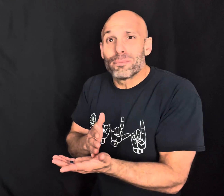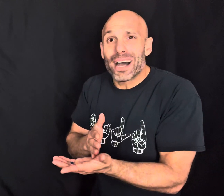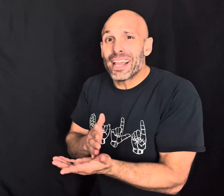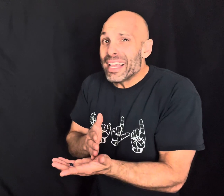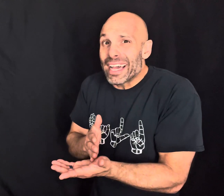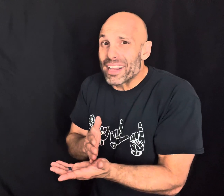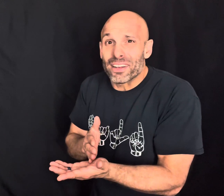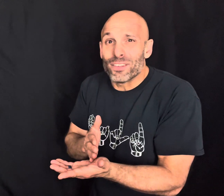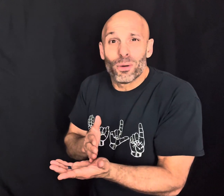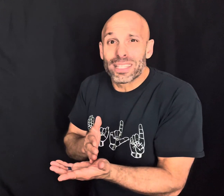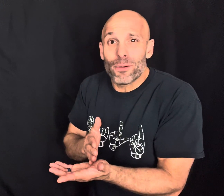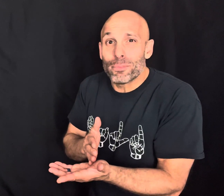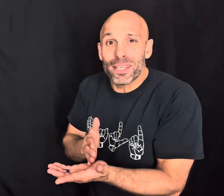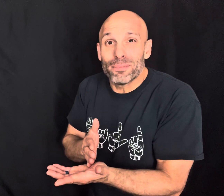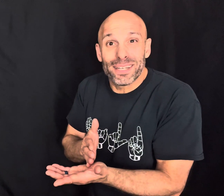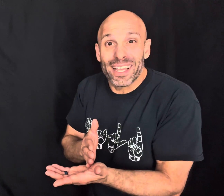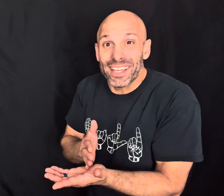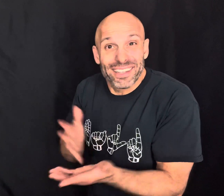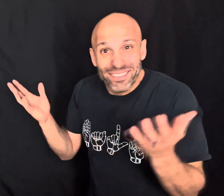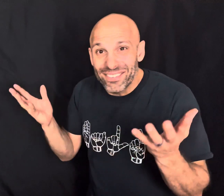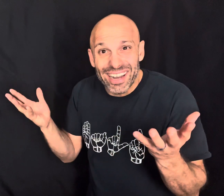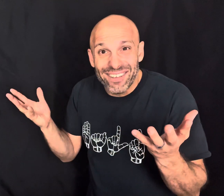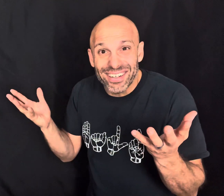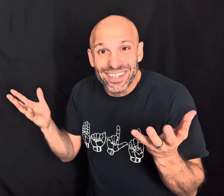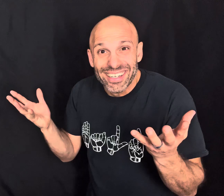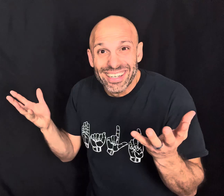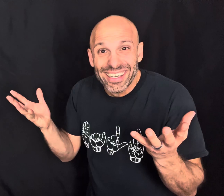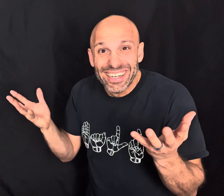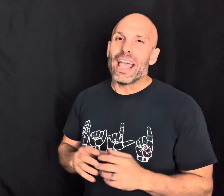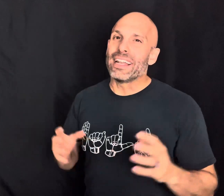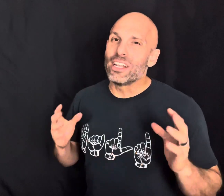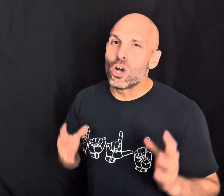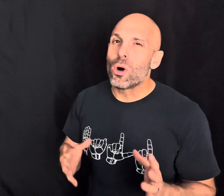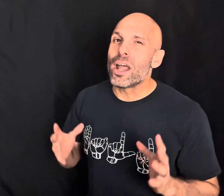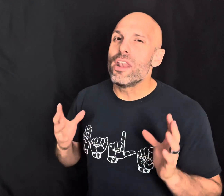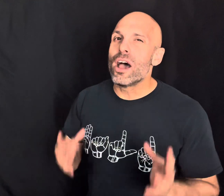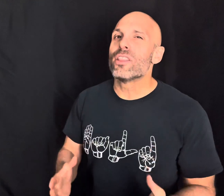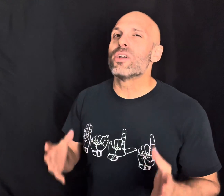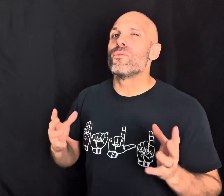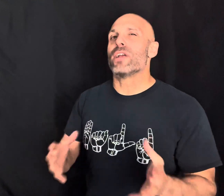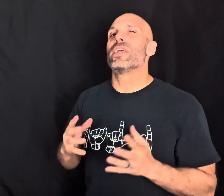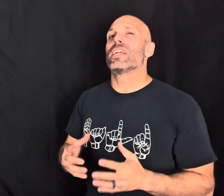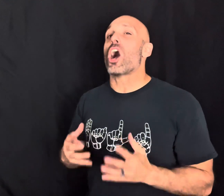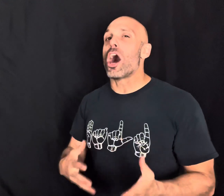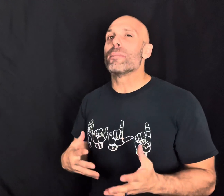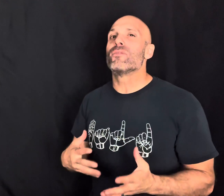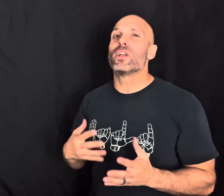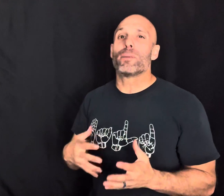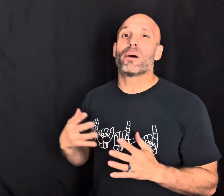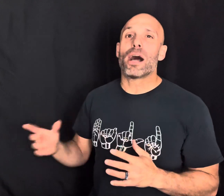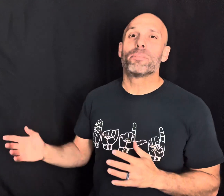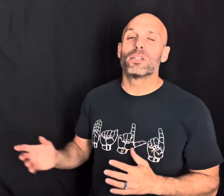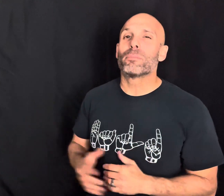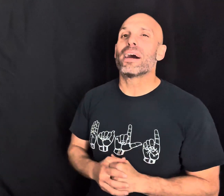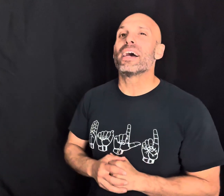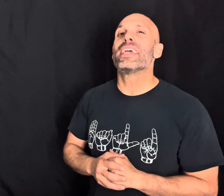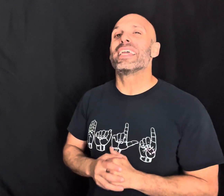pie. I don't even know what that would be, but hey, whatever. And I know another very common, very popular pie